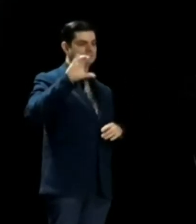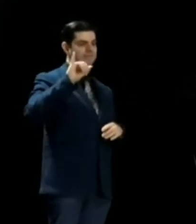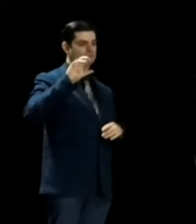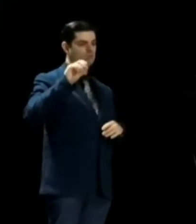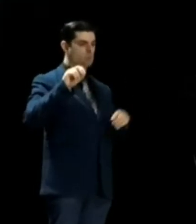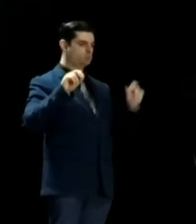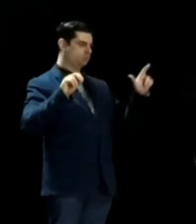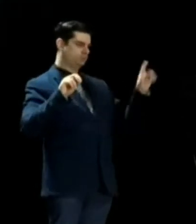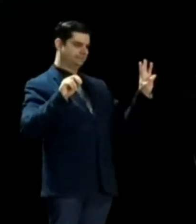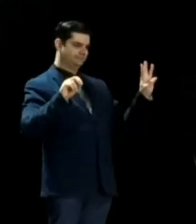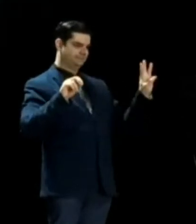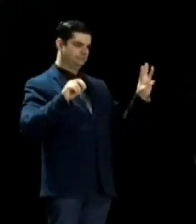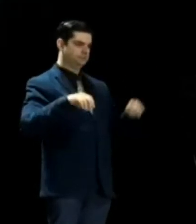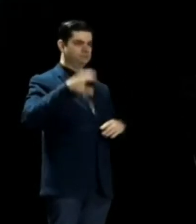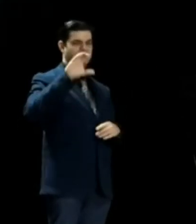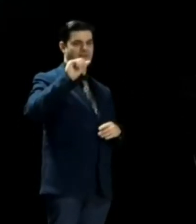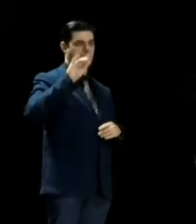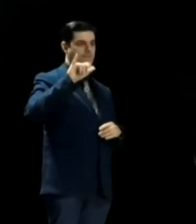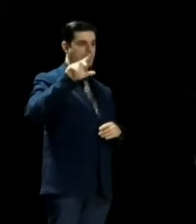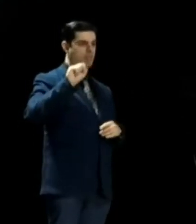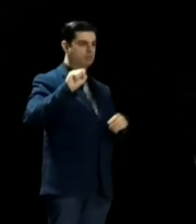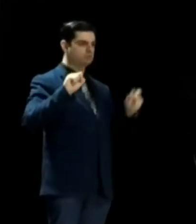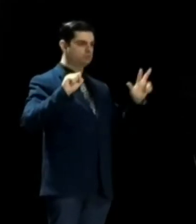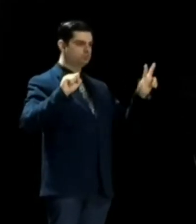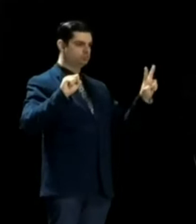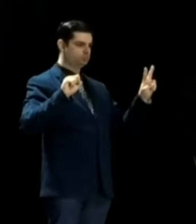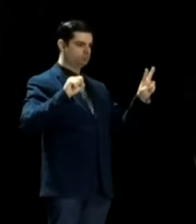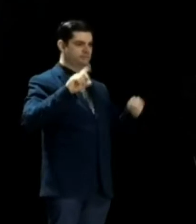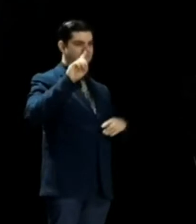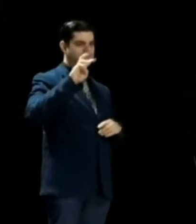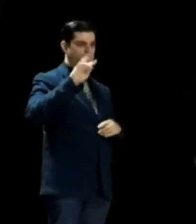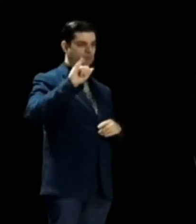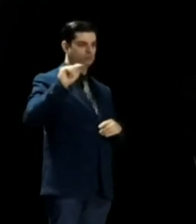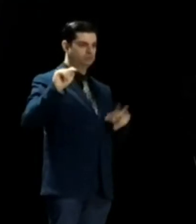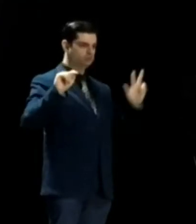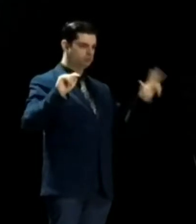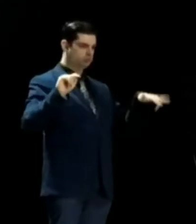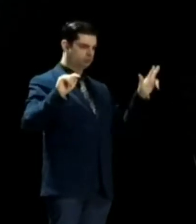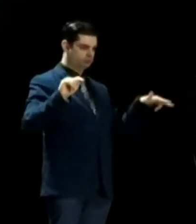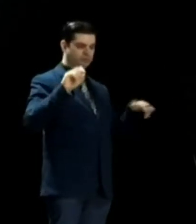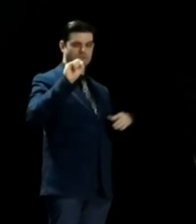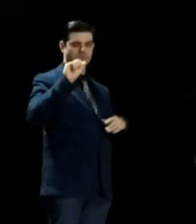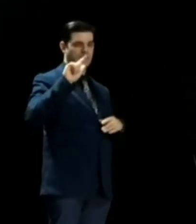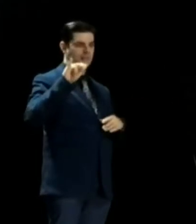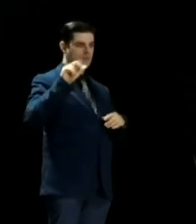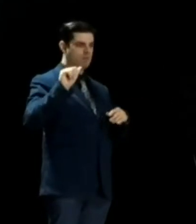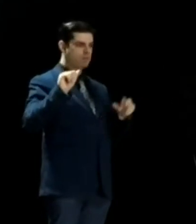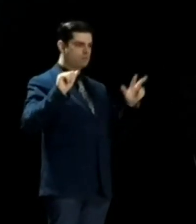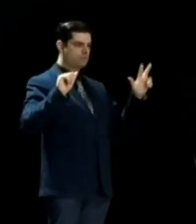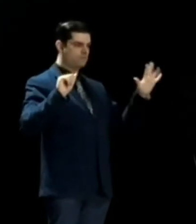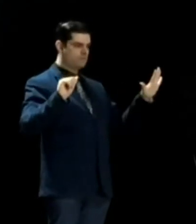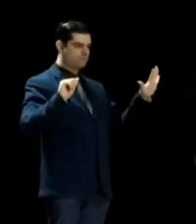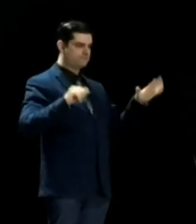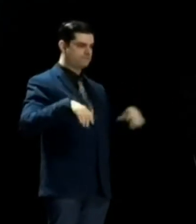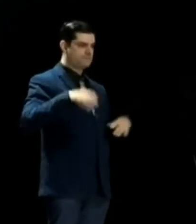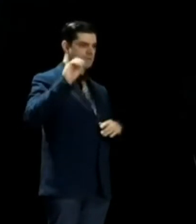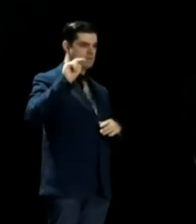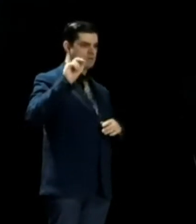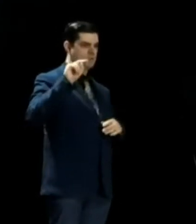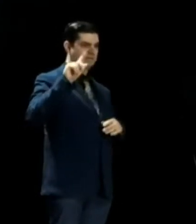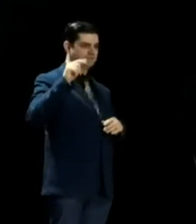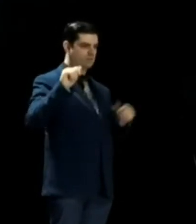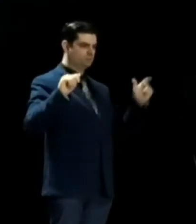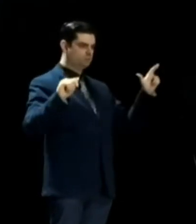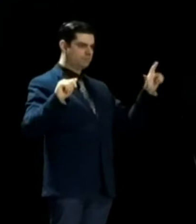Onondaga, 28. Town of Cicero, 26. Town of Geddes, 20. Town of Lysander, 18. Town of